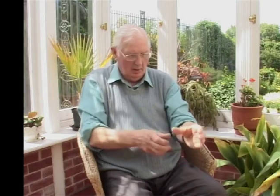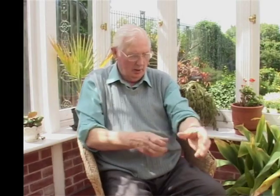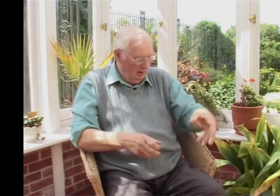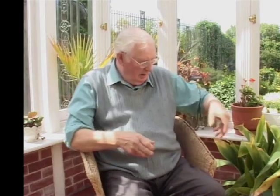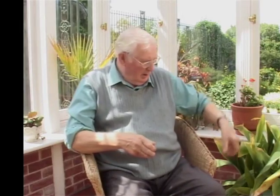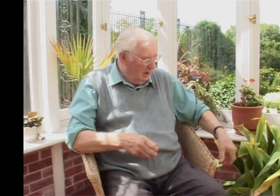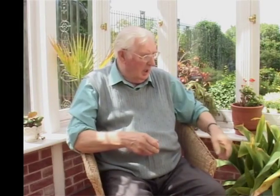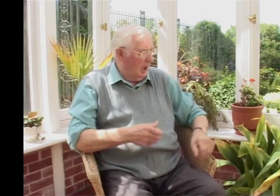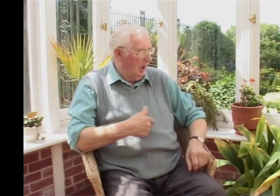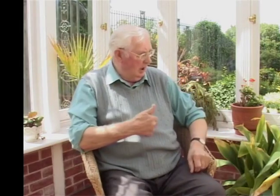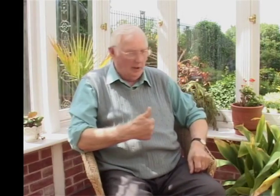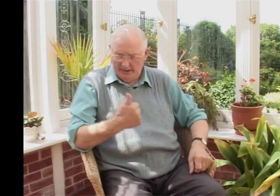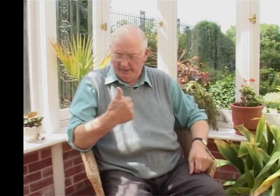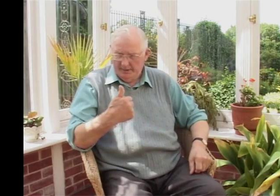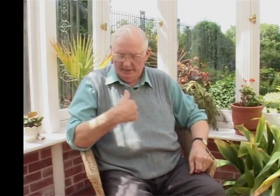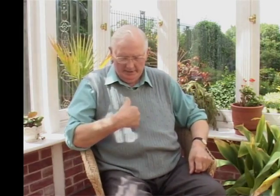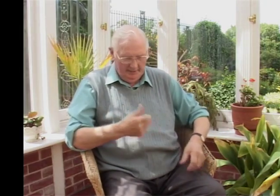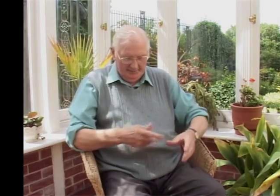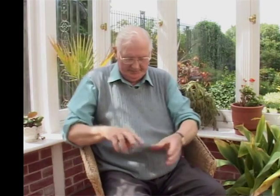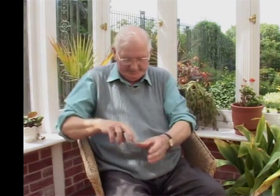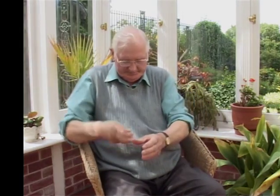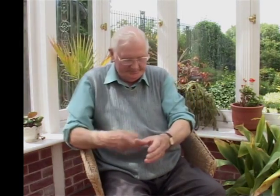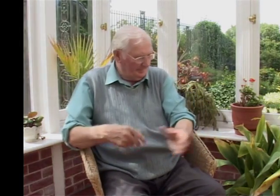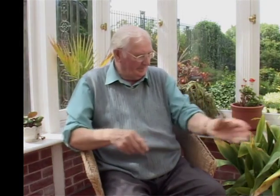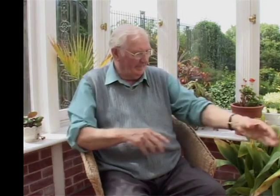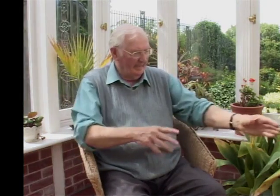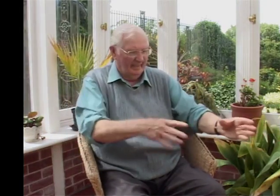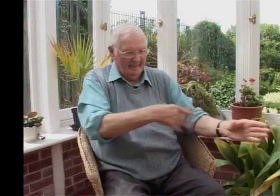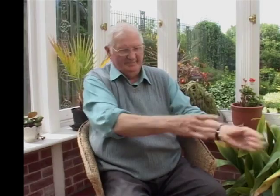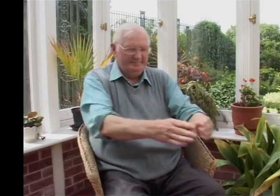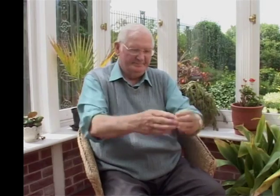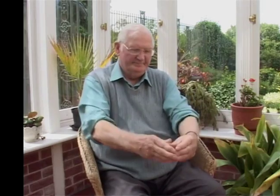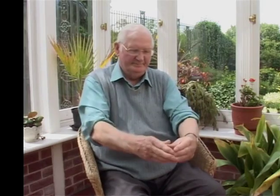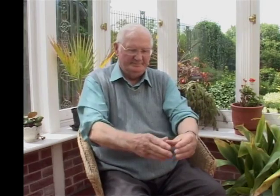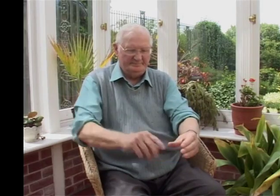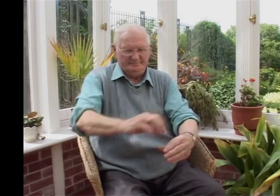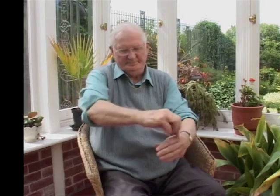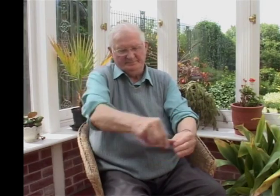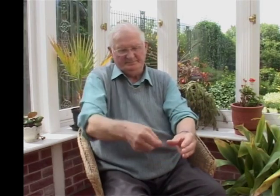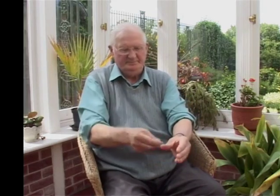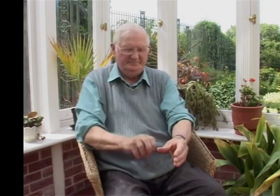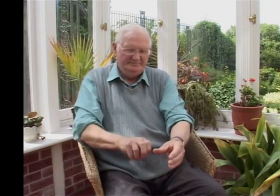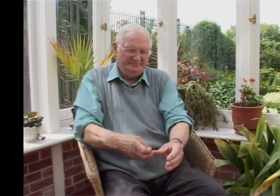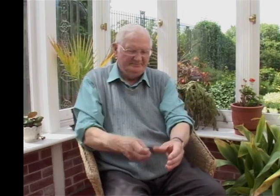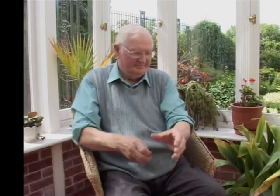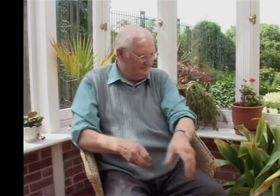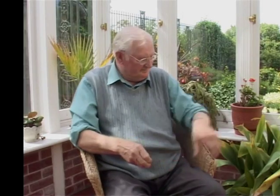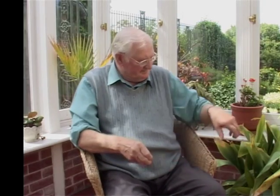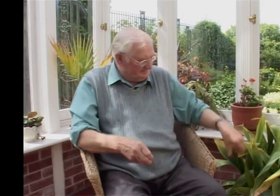wire. So after he showed us, we'd see what he's done, and then we did the same. So we've got the wood together and then